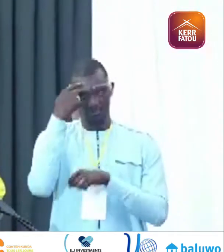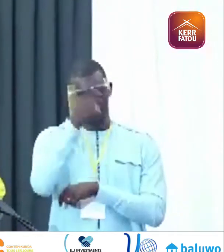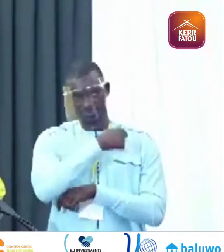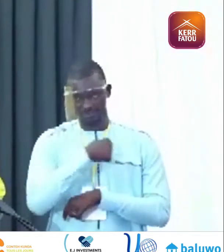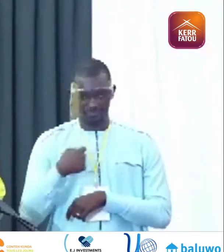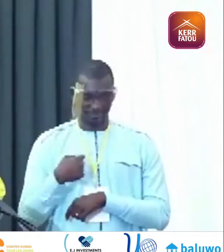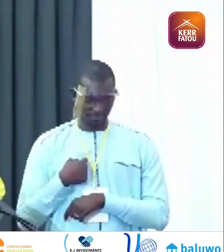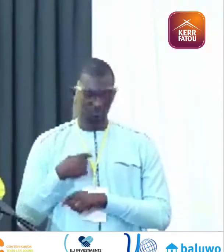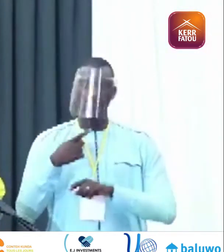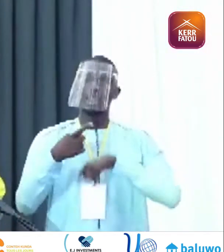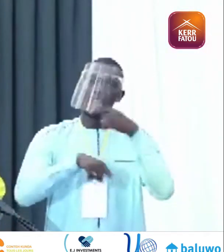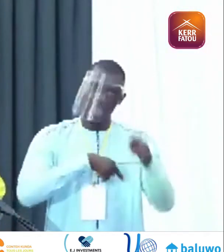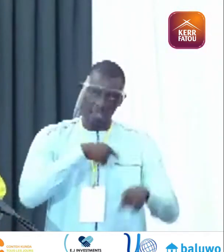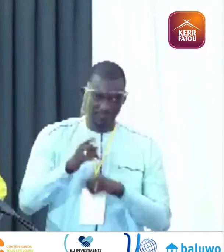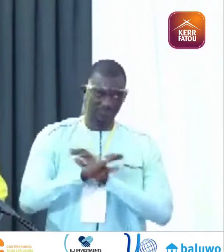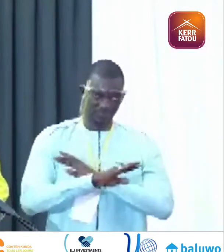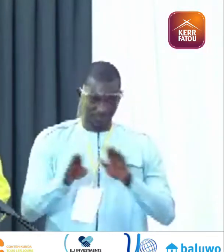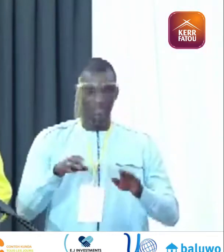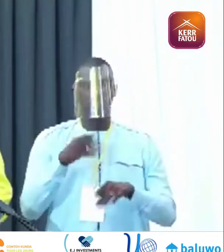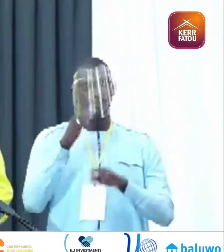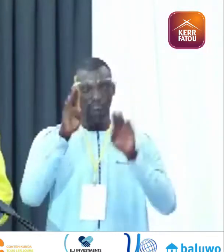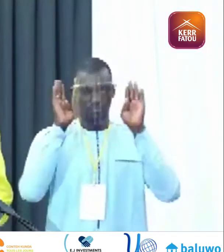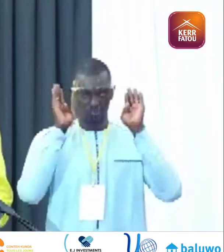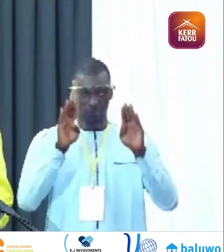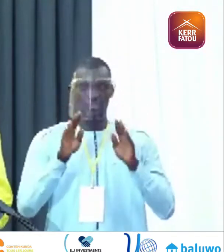Sotola, Muslim Carola.